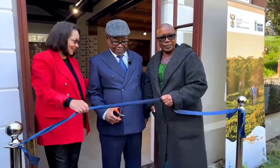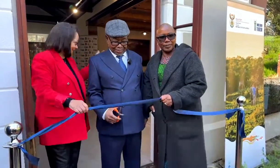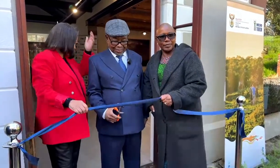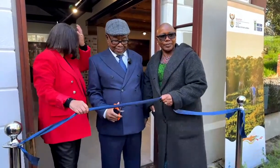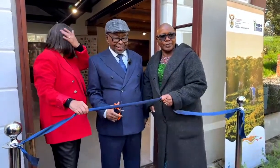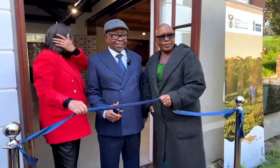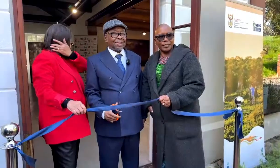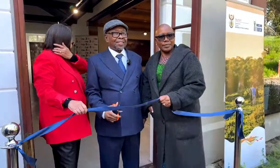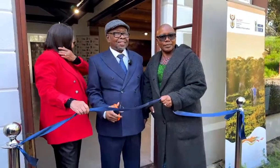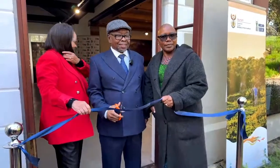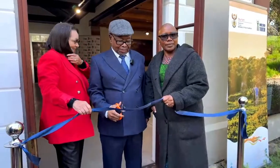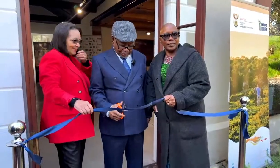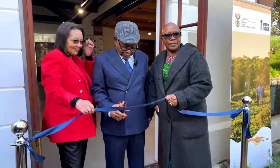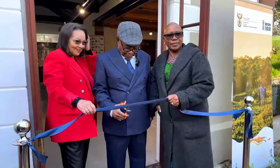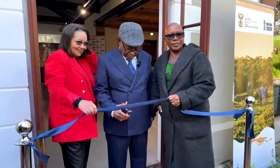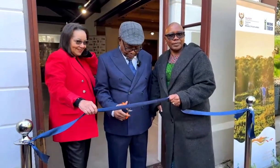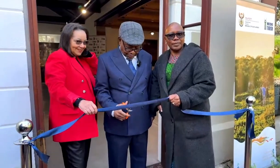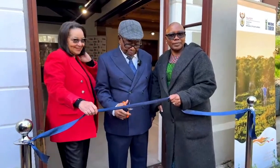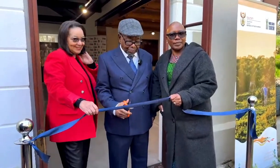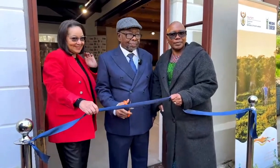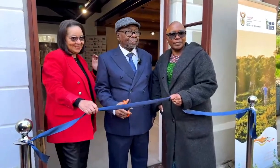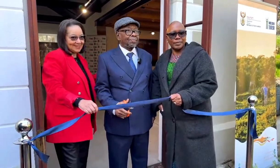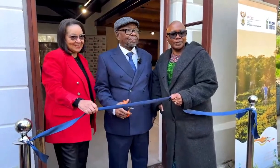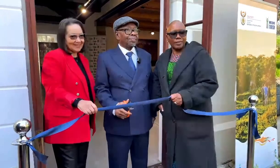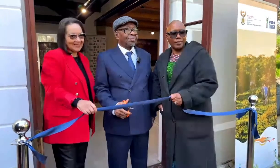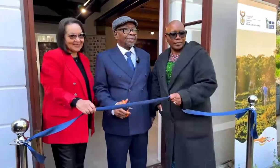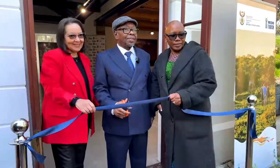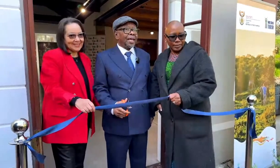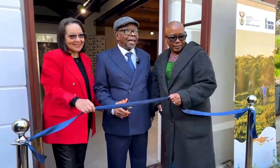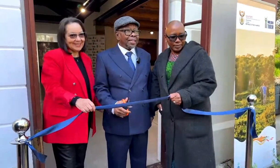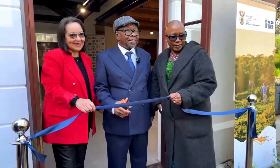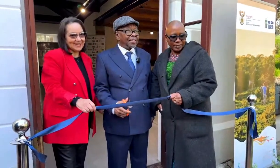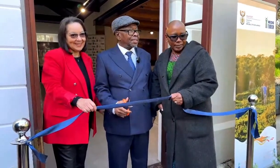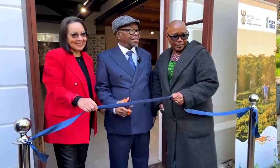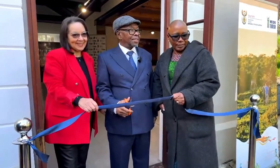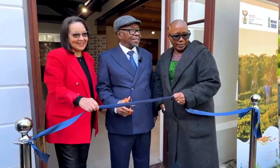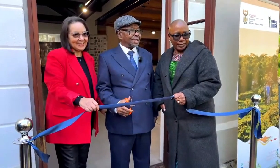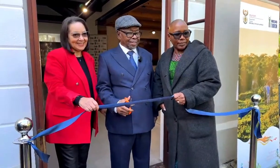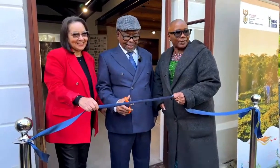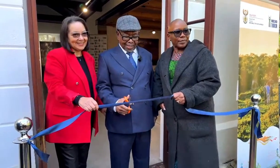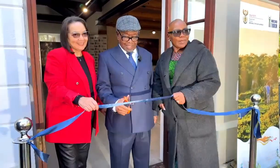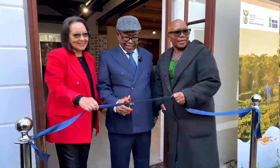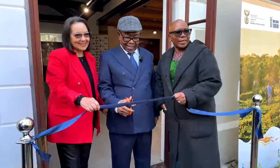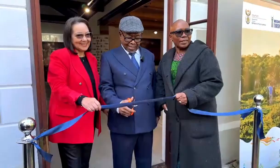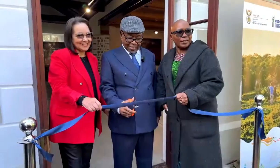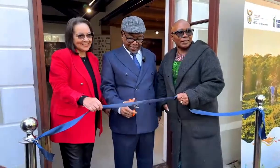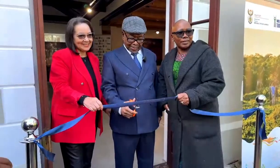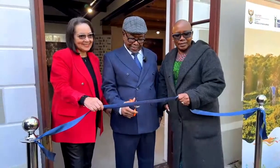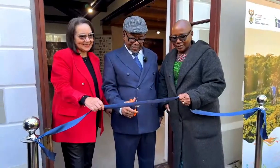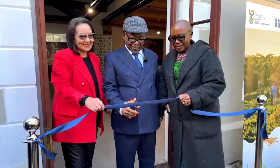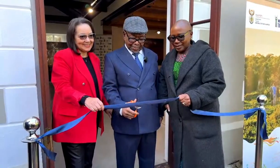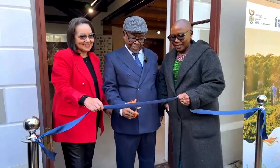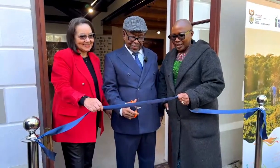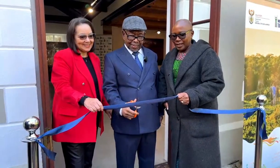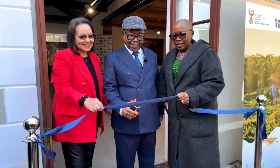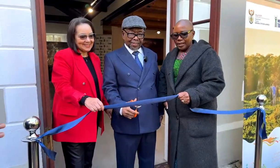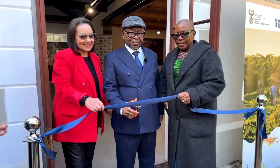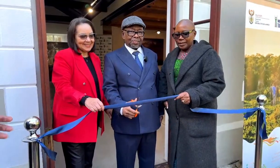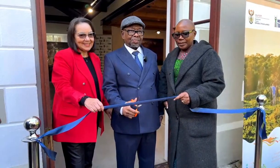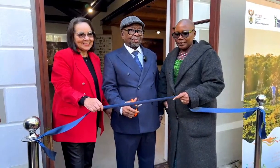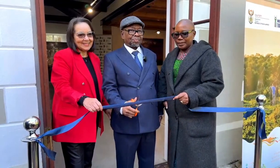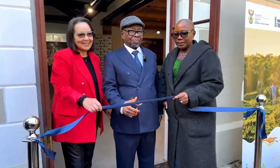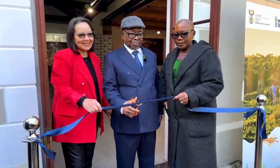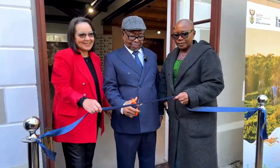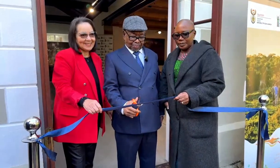Yeah, we will do the countdown. Where's our DSTI camera? Is it here? Oh, okay. Yeah. All right, we do the